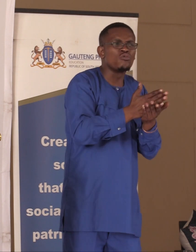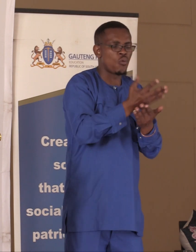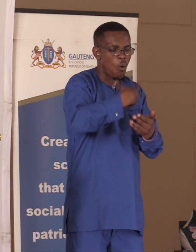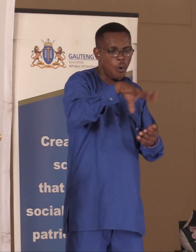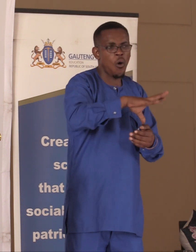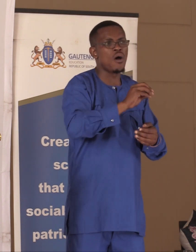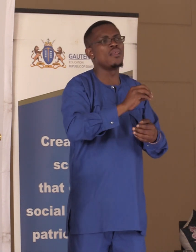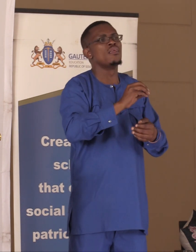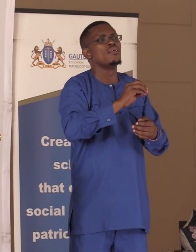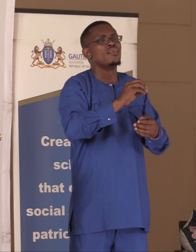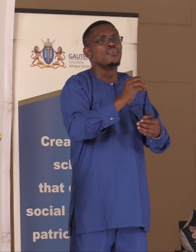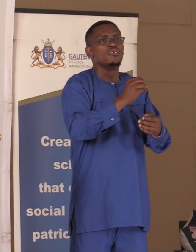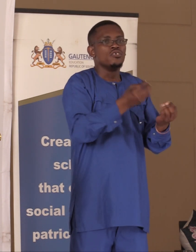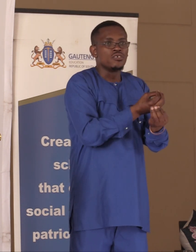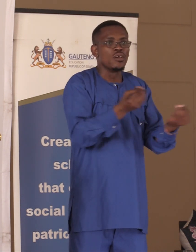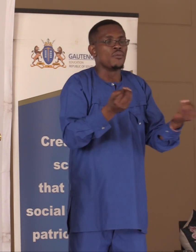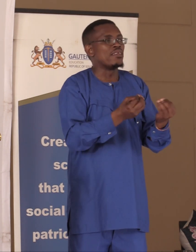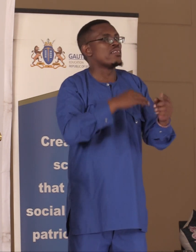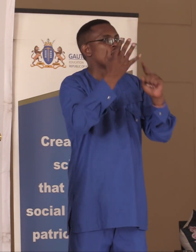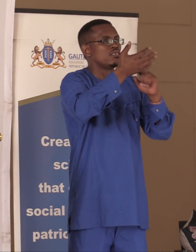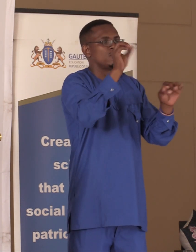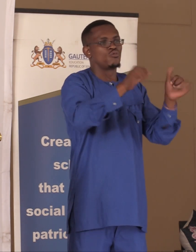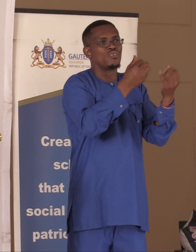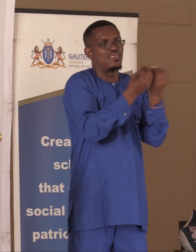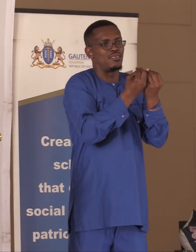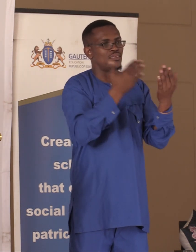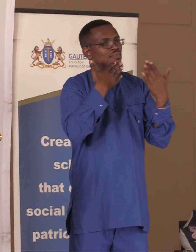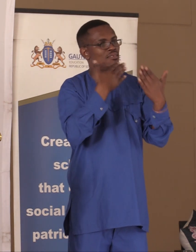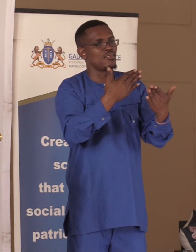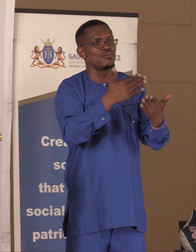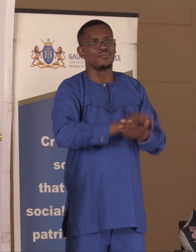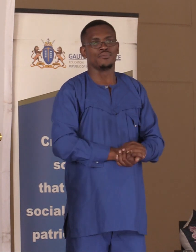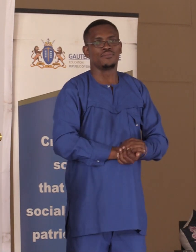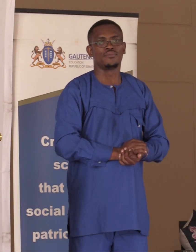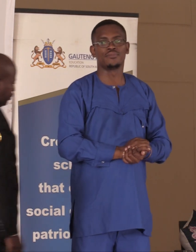to ensure all our children into greatness as stakeholders. Thank you.